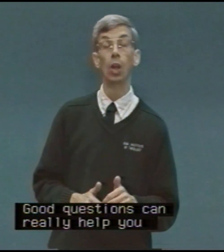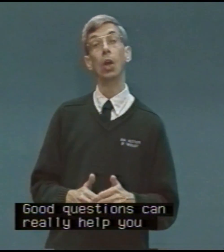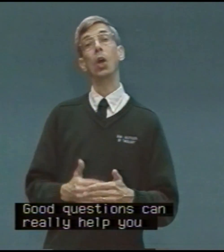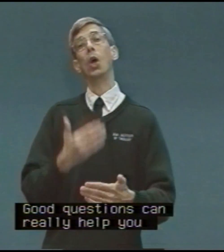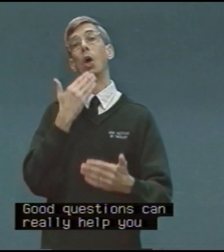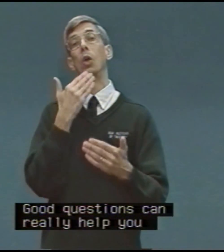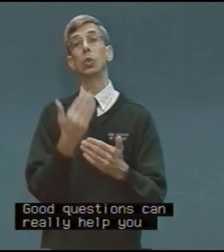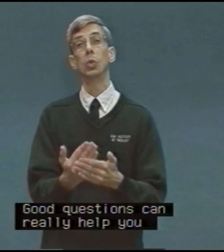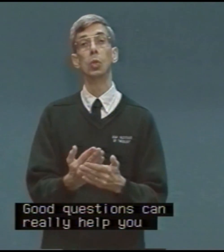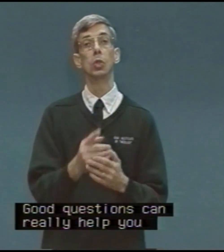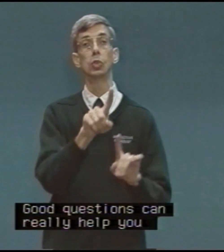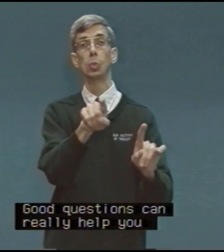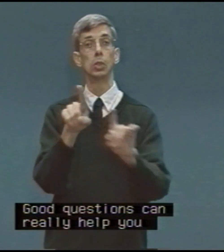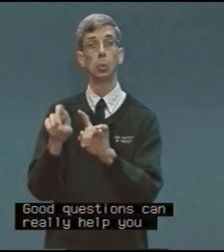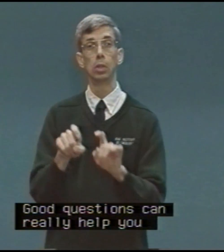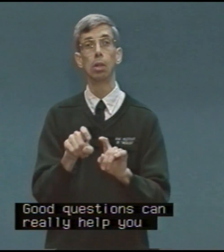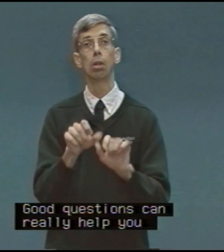Good questions can really help you.